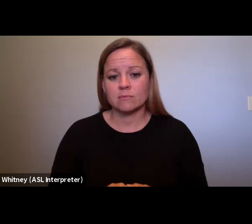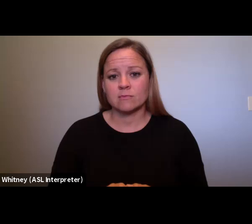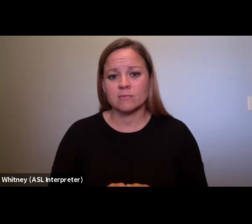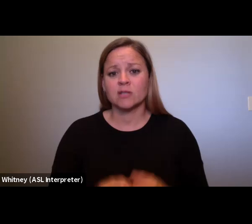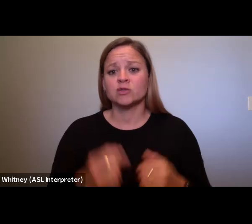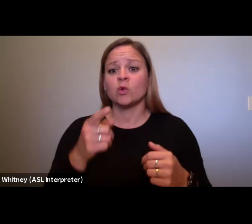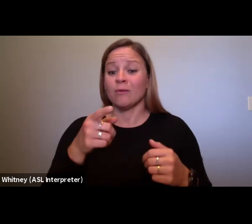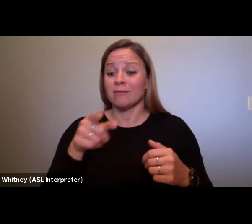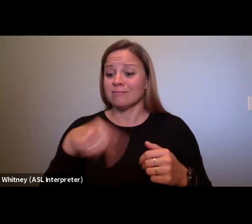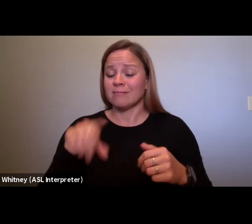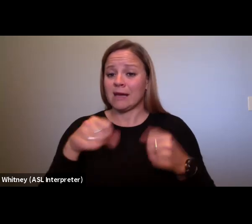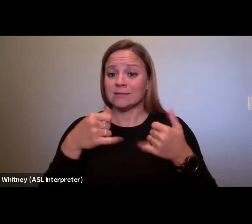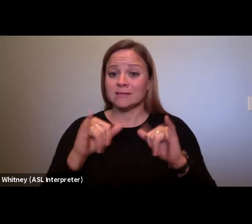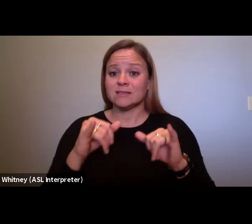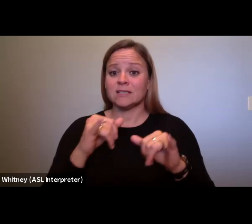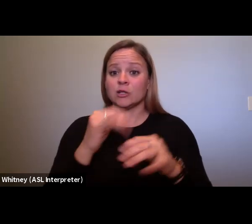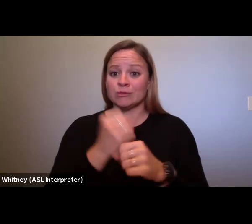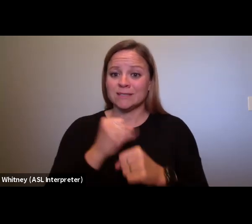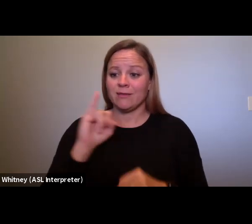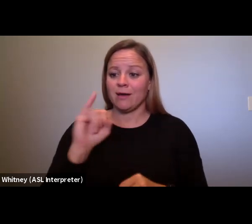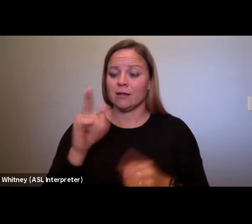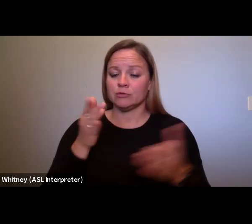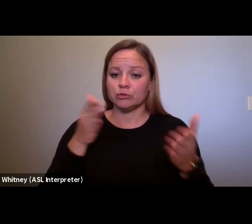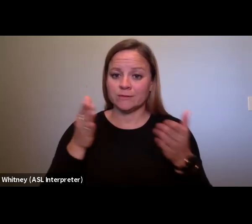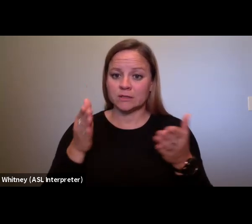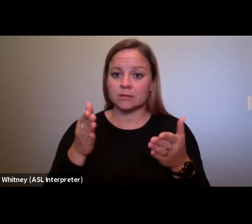still receive, you know, IL services and